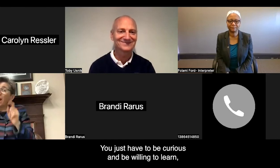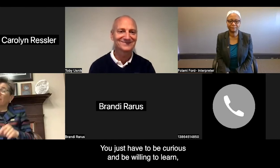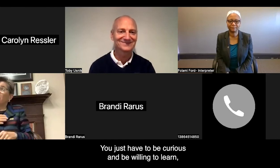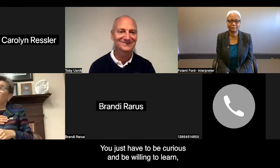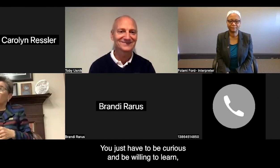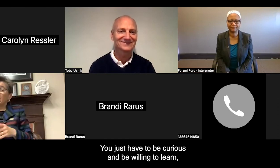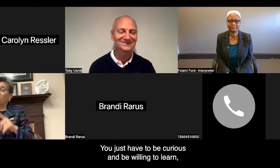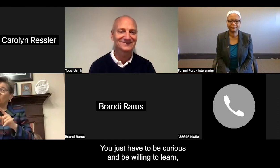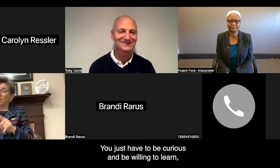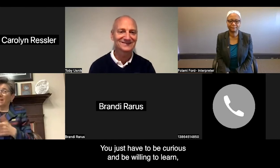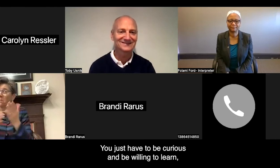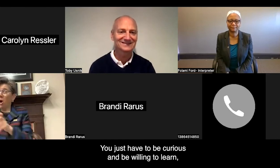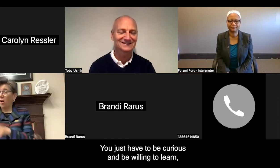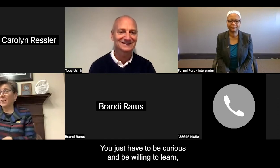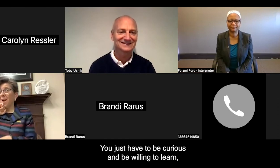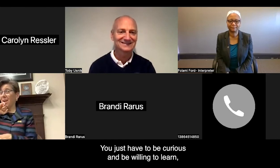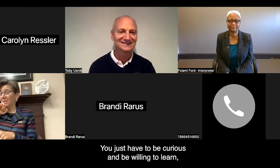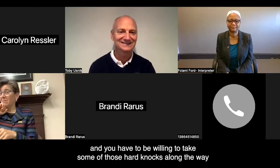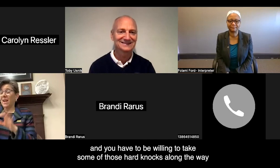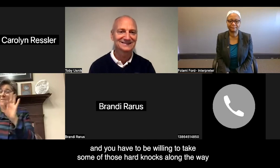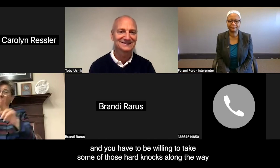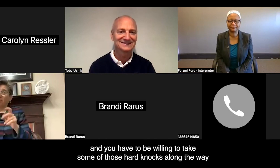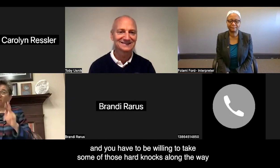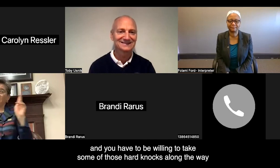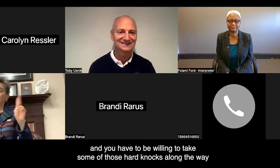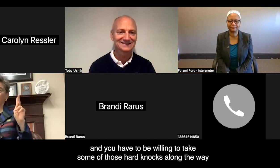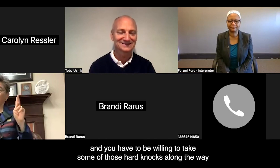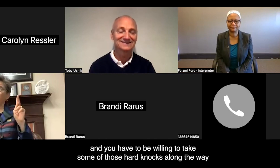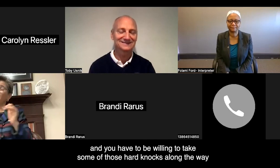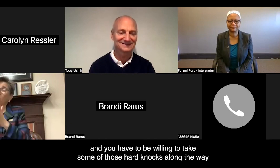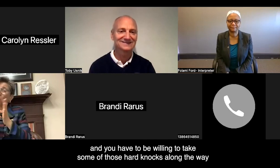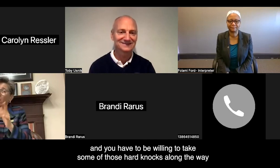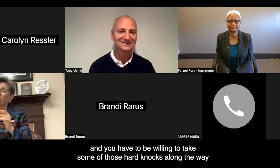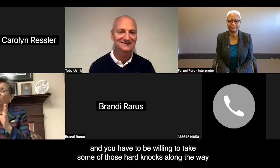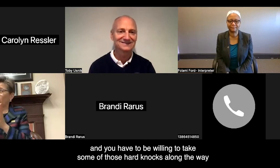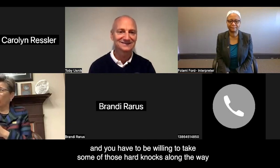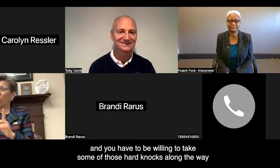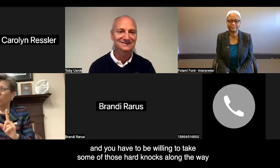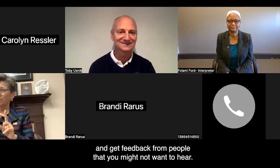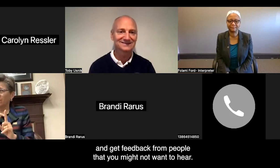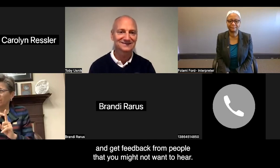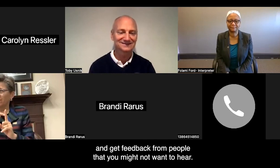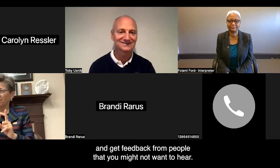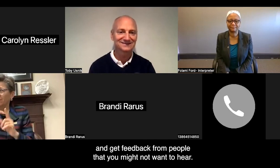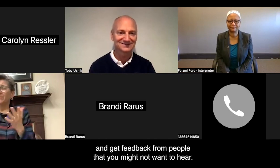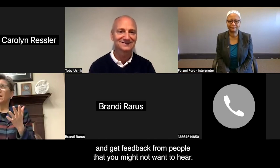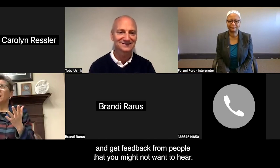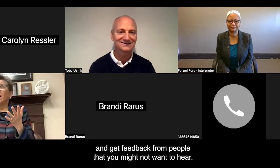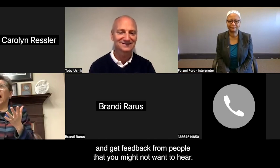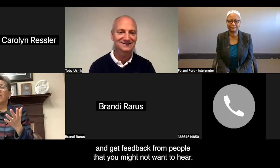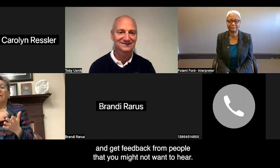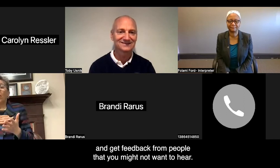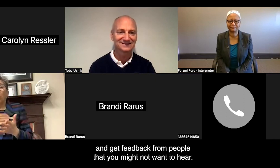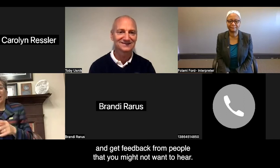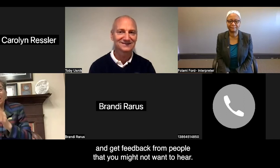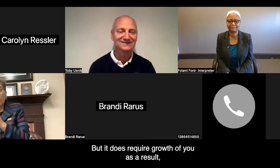and be willing to learn. And you have to be willing to take some of those hard knocks along the way and get feedback from people that you might not want to hear, but it